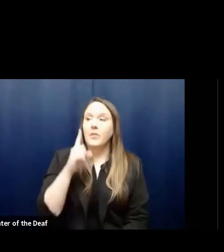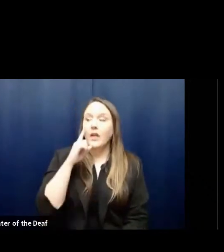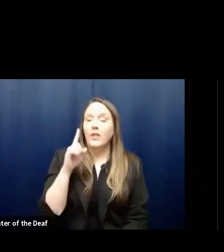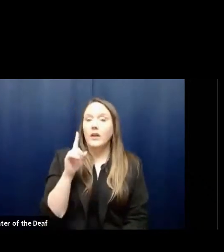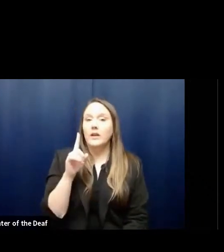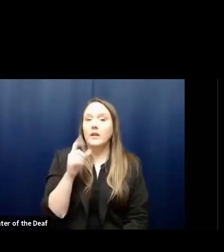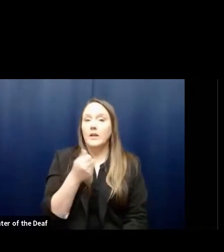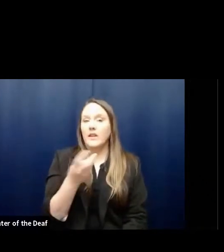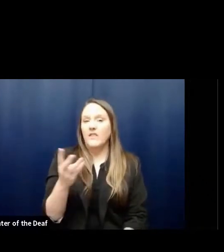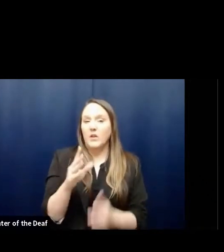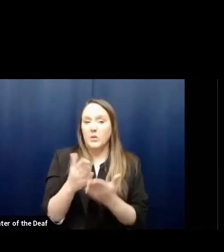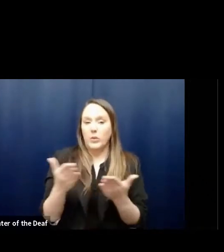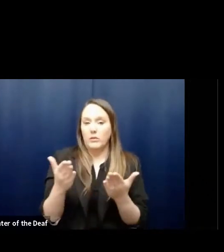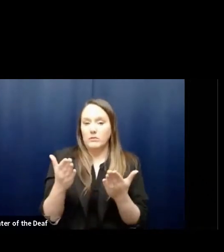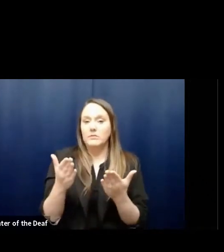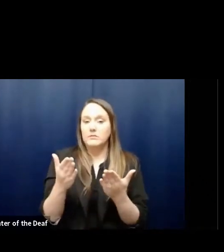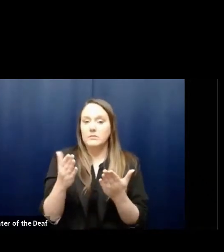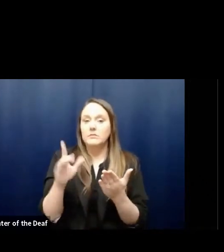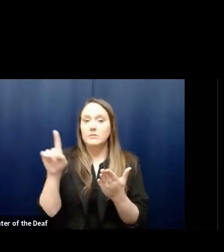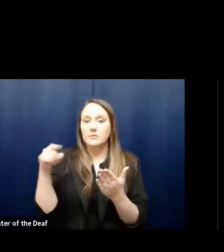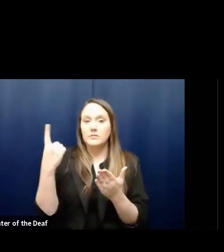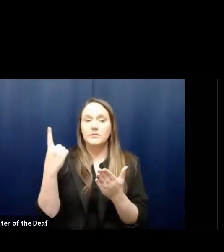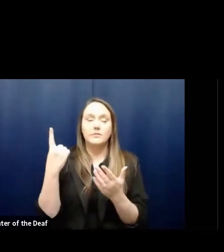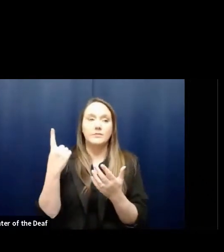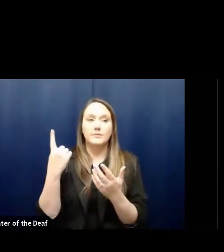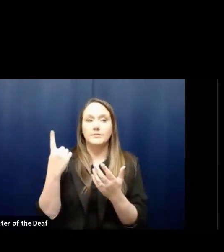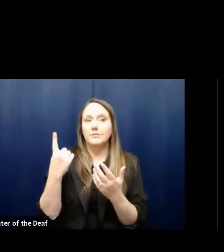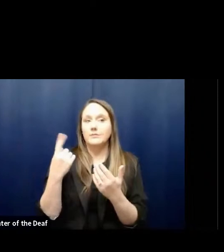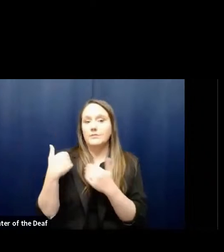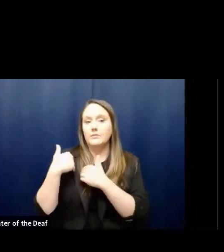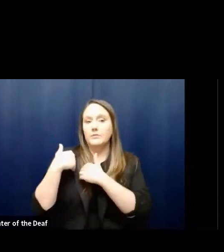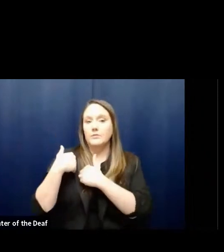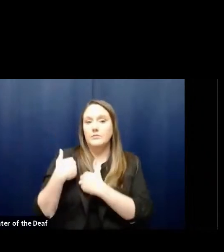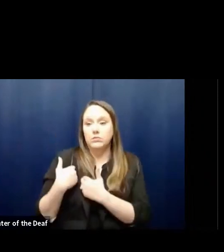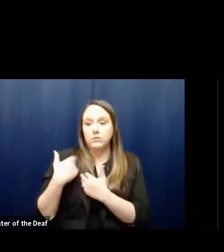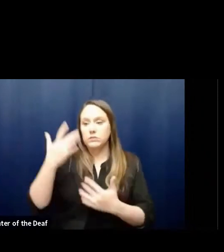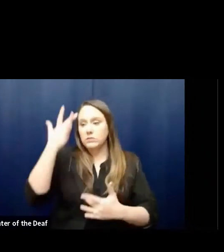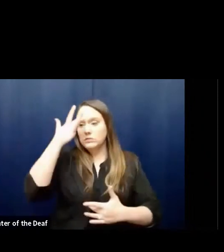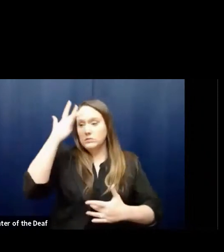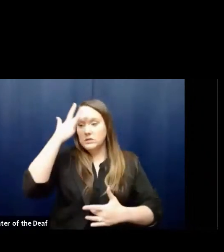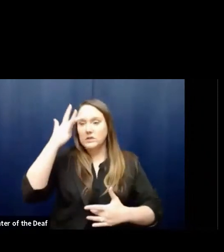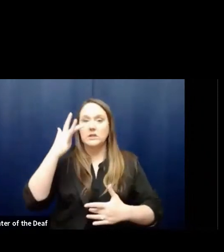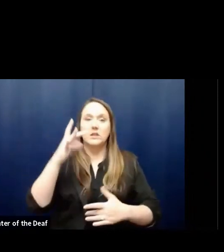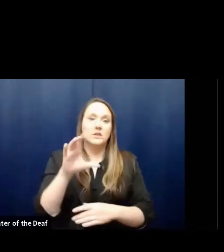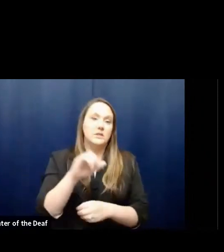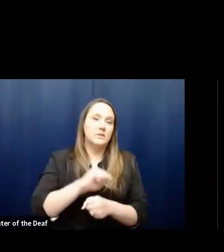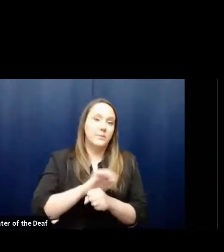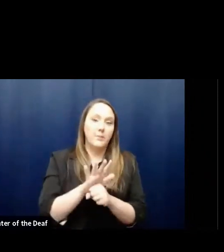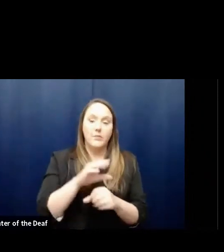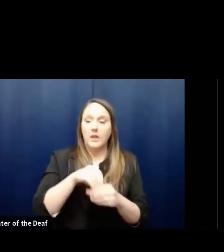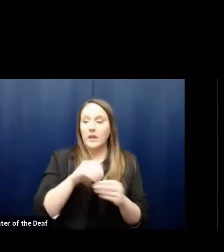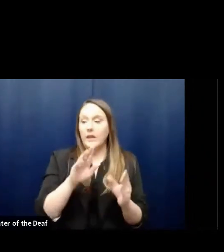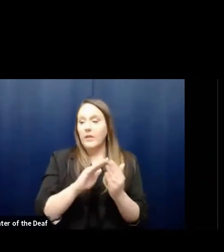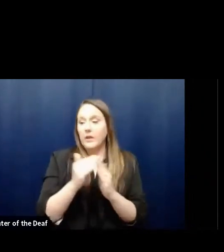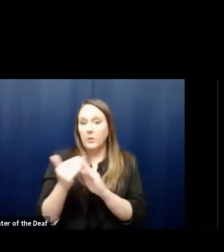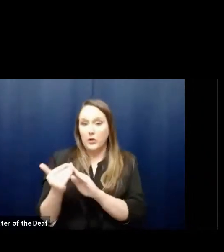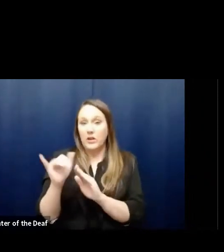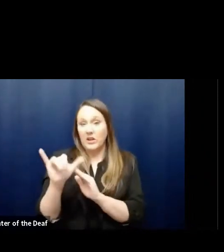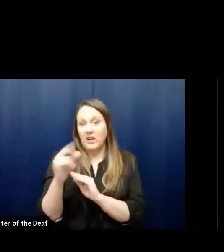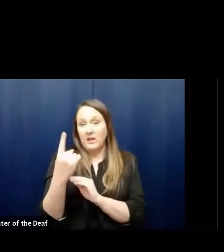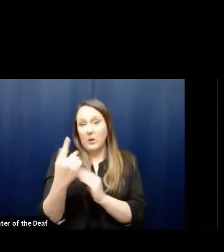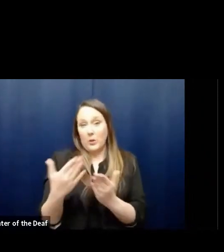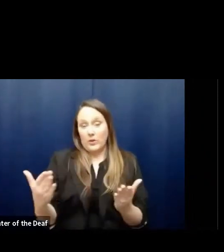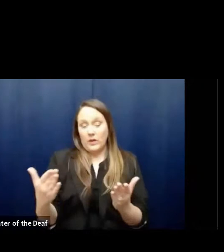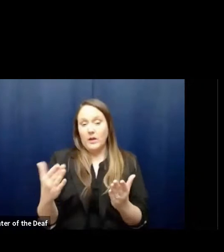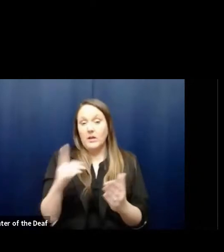to several things. One, it speaks to just the sheer burden of disease of COVID-19 in our community. That's one thing.